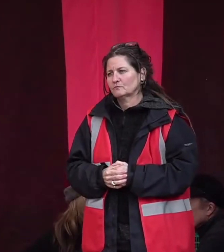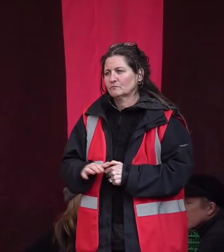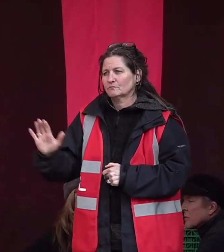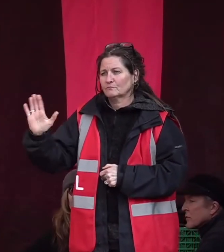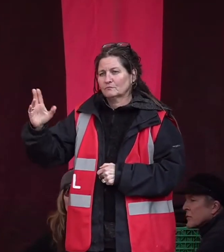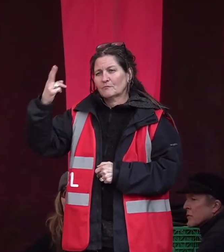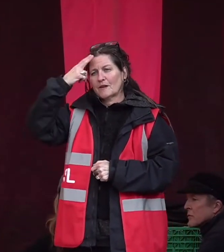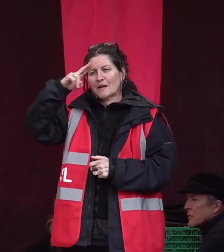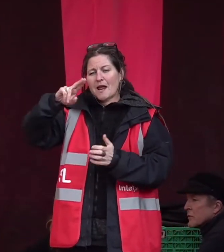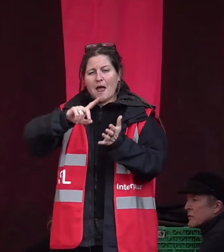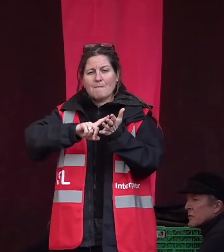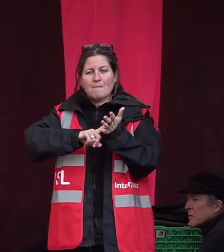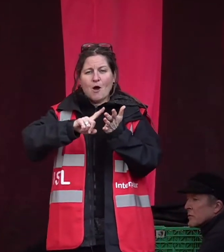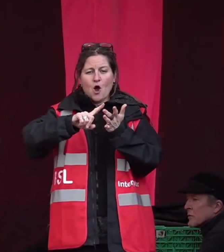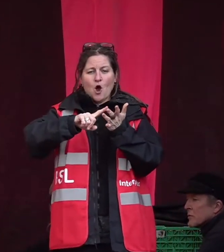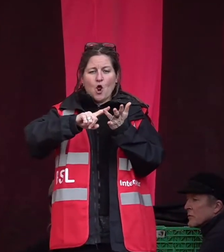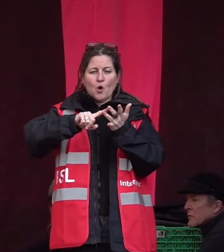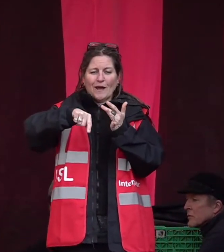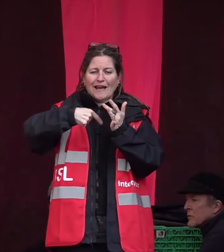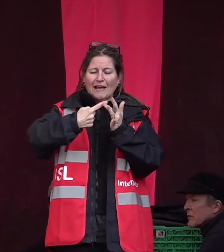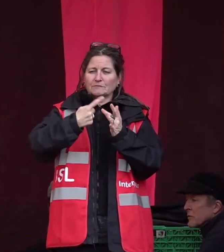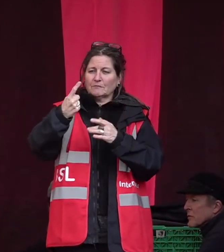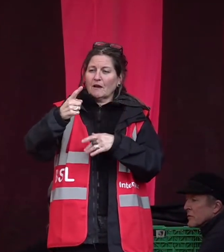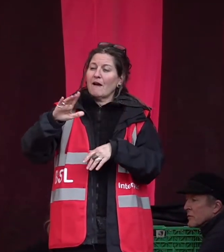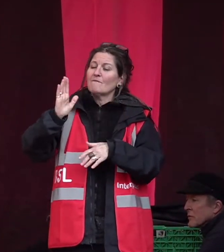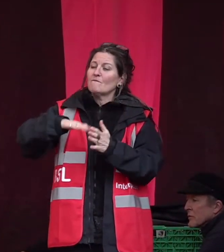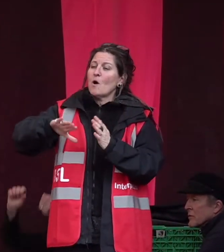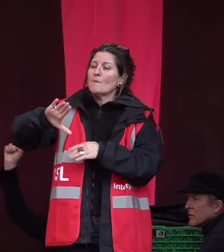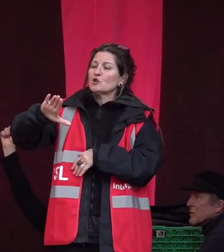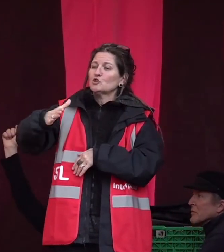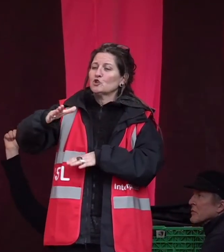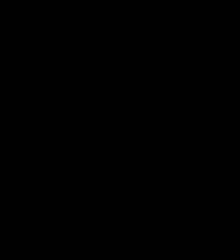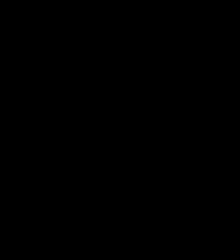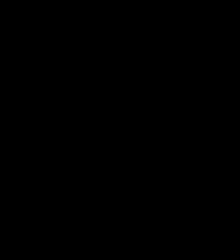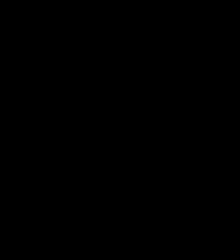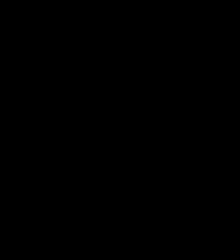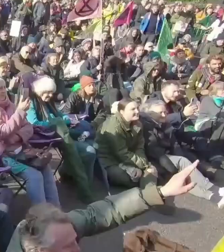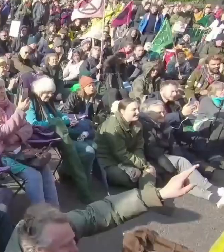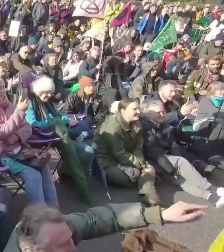Hi, my name's Louis. I'm from Just Stop Oil.